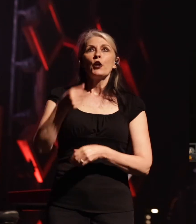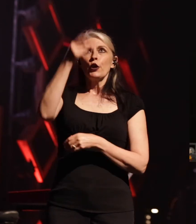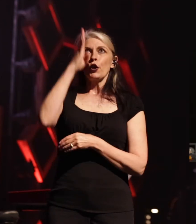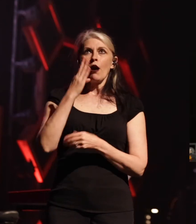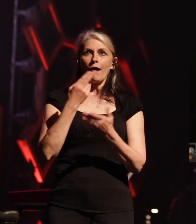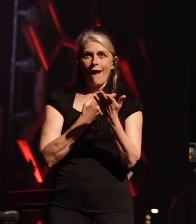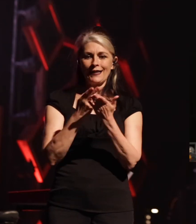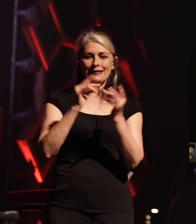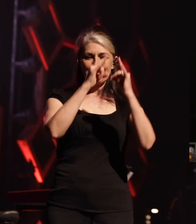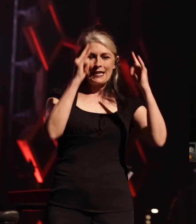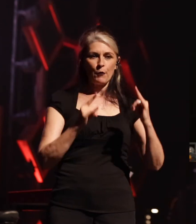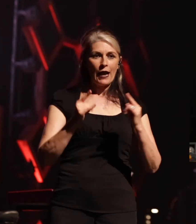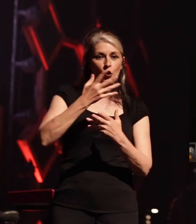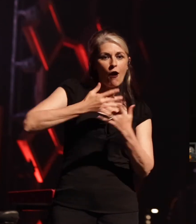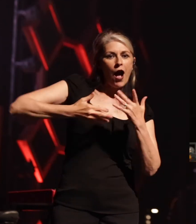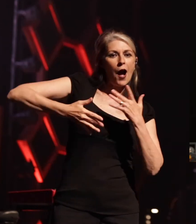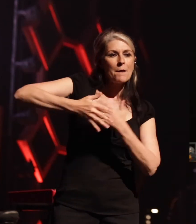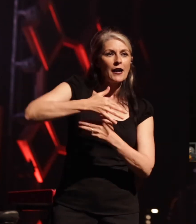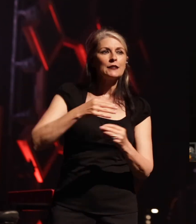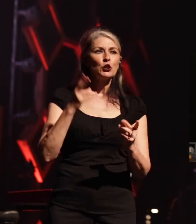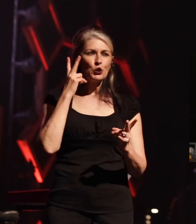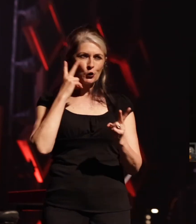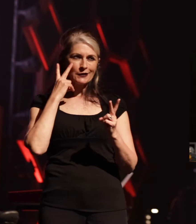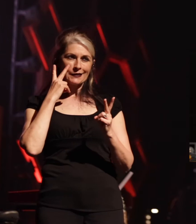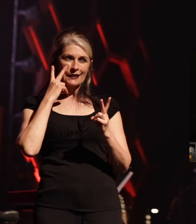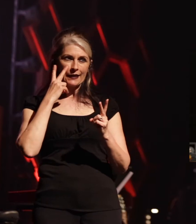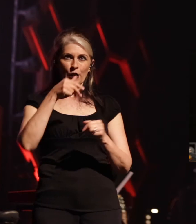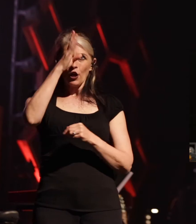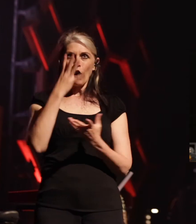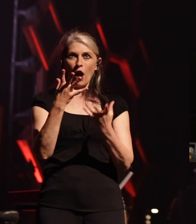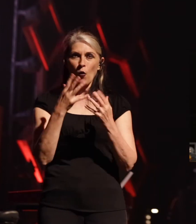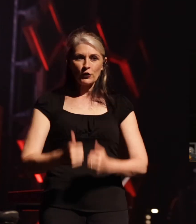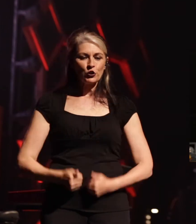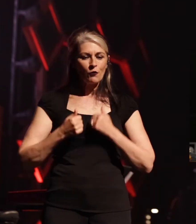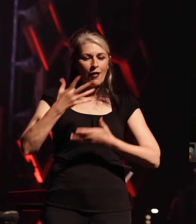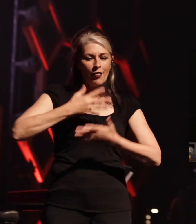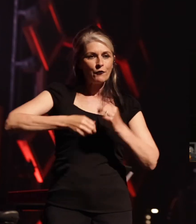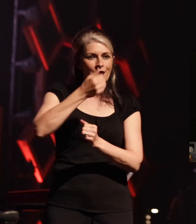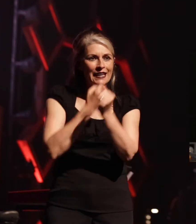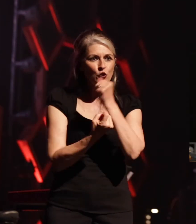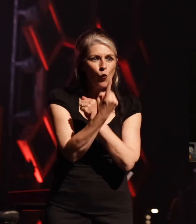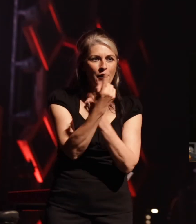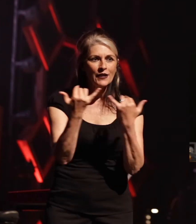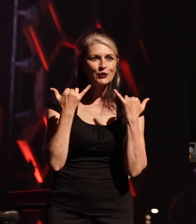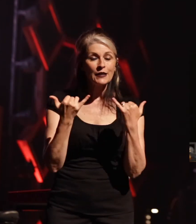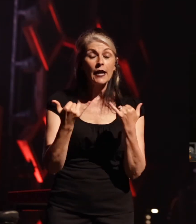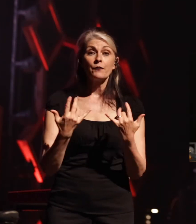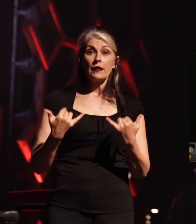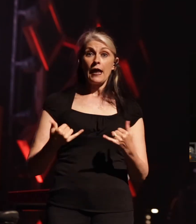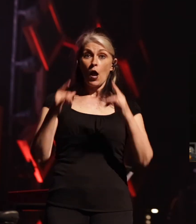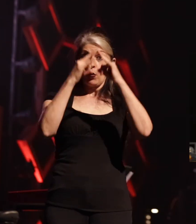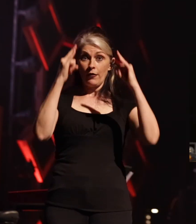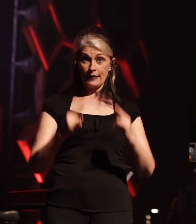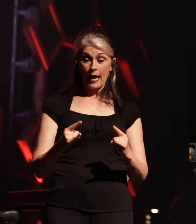this will be even more powerful than that, that God wants to dwell with each and every single one of us today. Now, the tabernacle was a tent. Plain and simple, it was a tent that